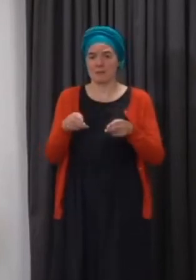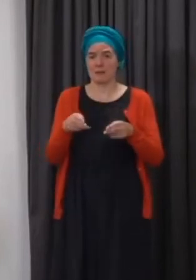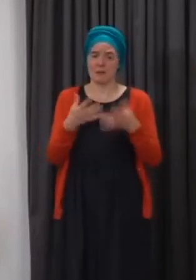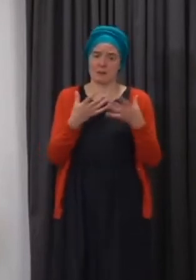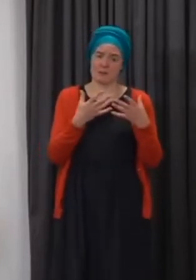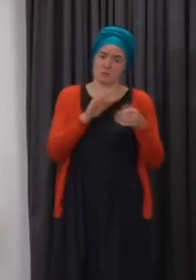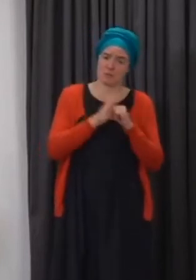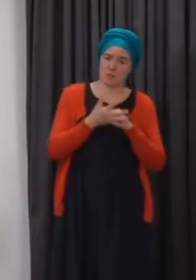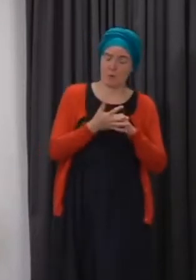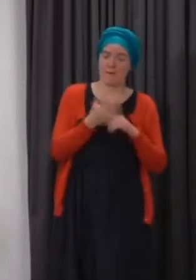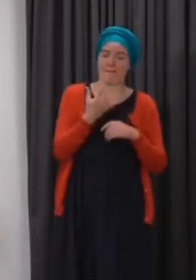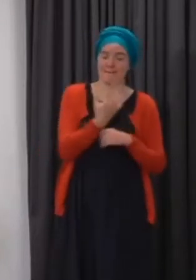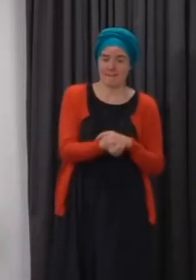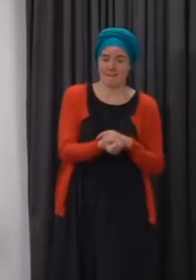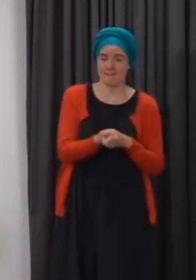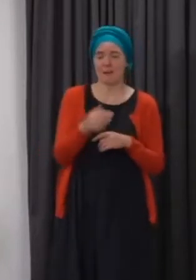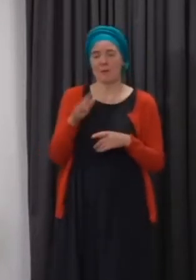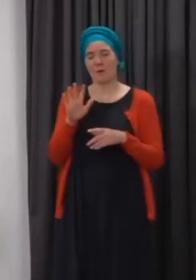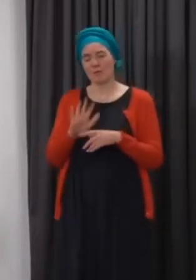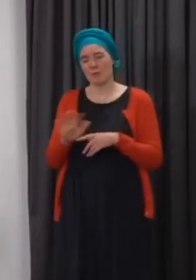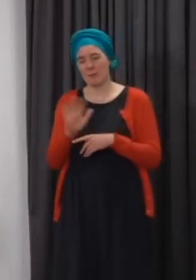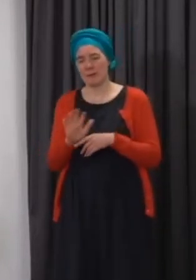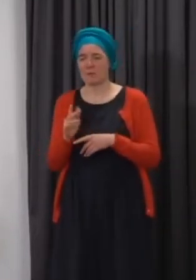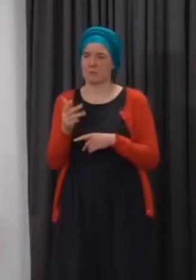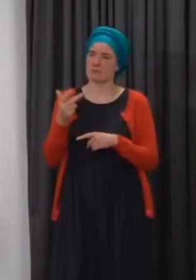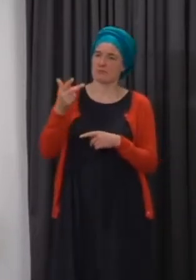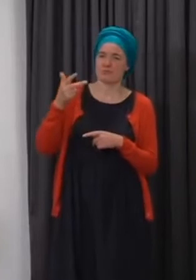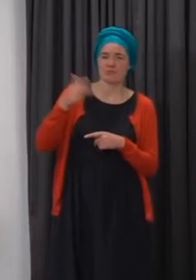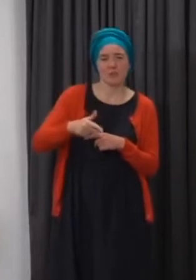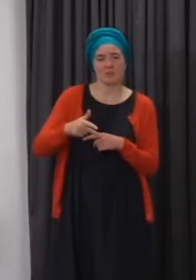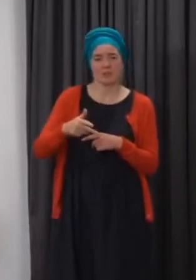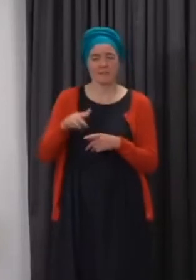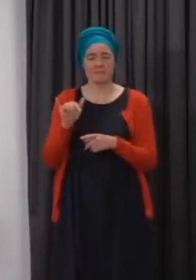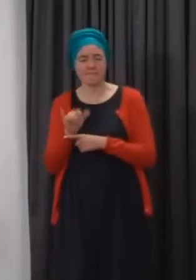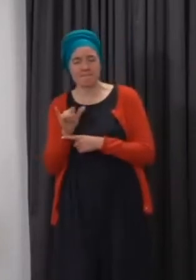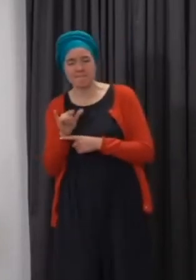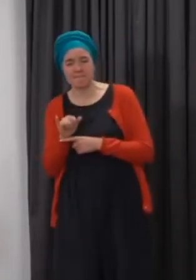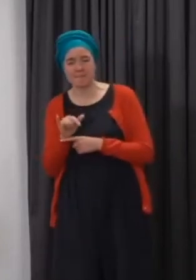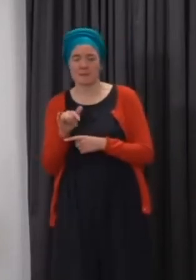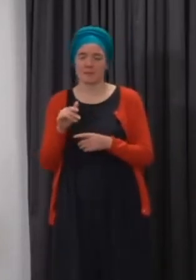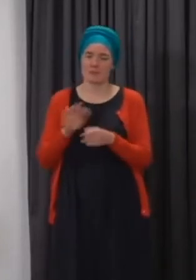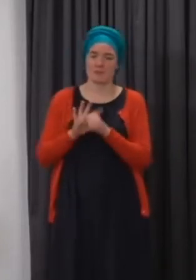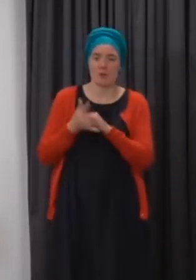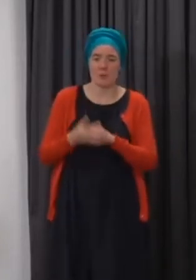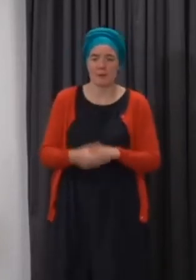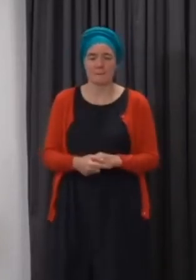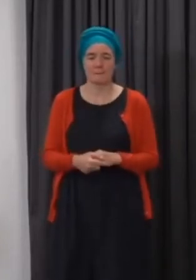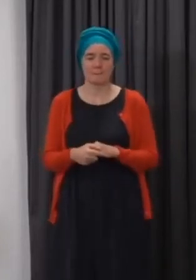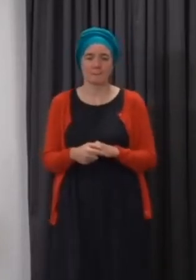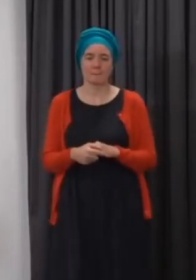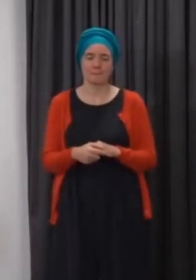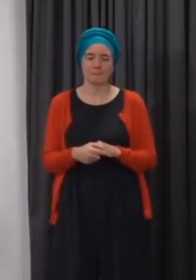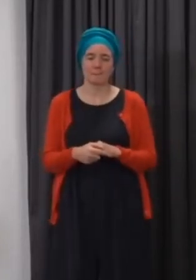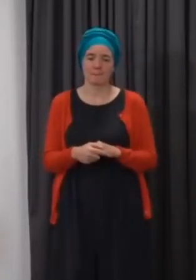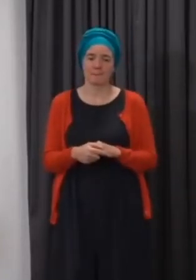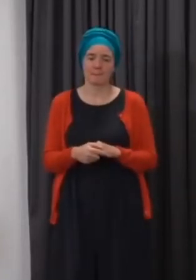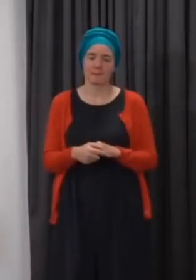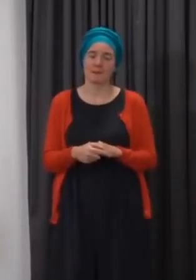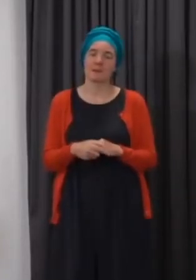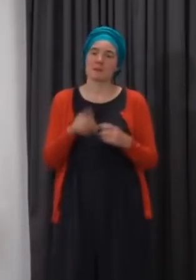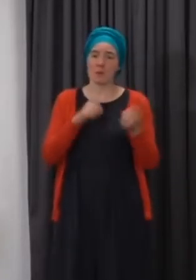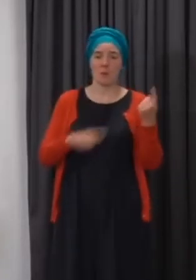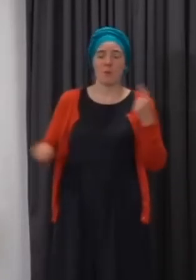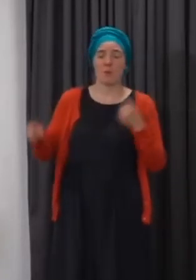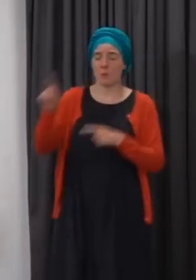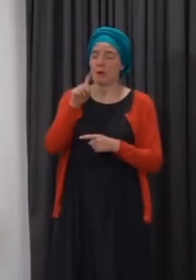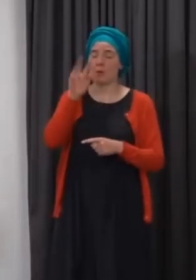but similar to the beginning of April. There are 357 available critical care beds in Wales using our surge